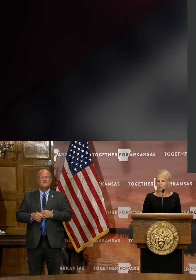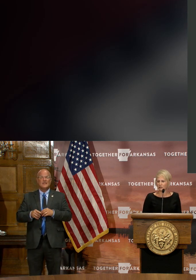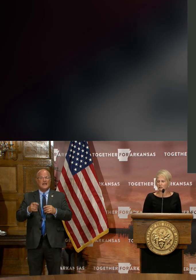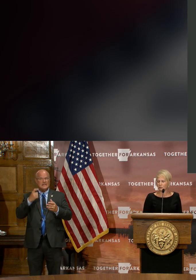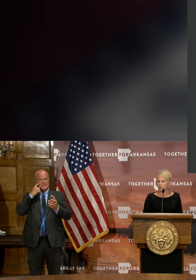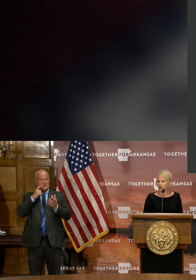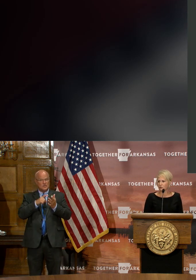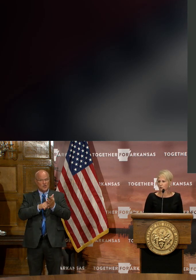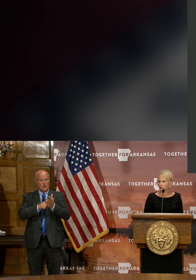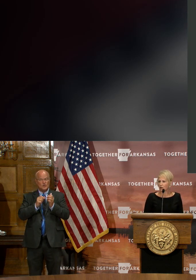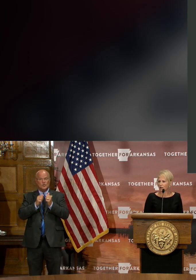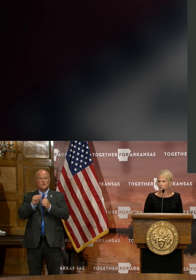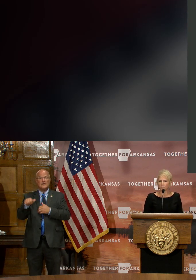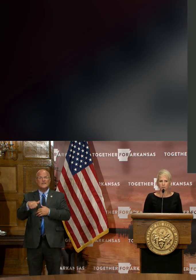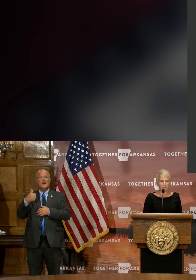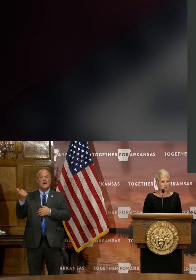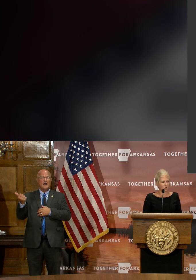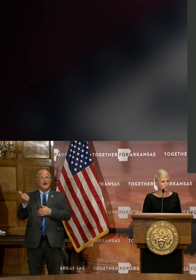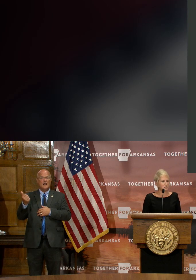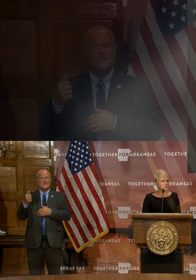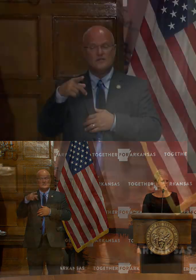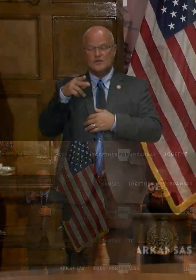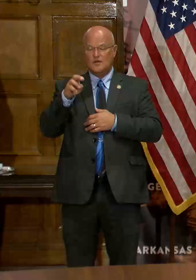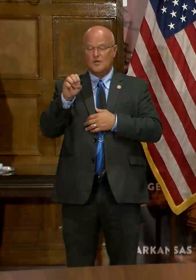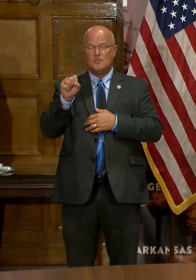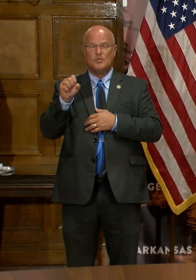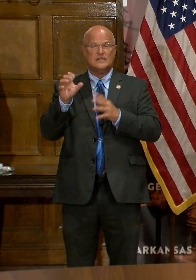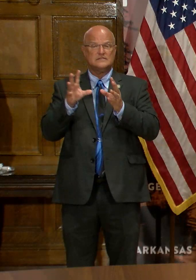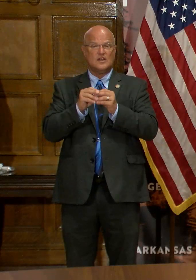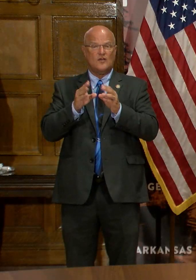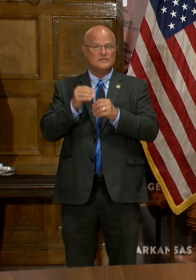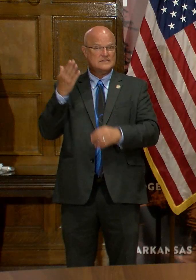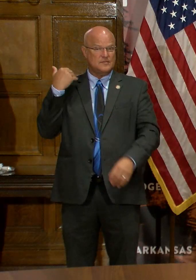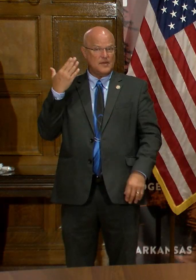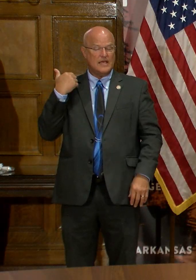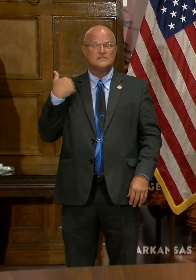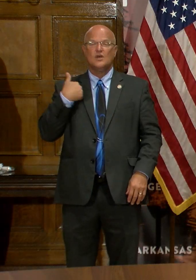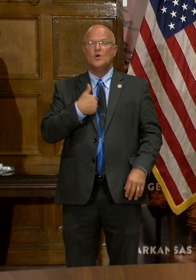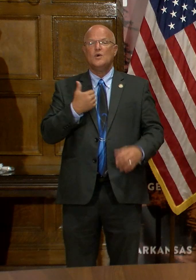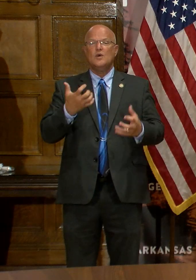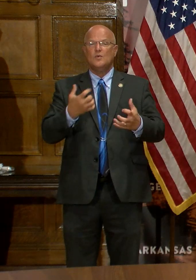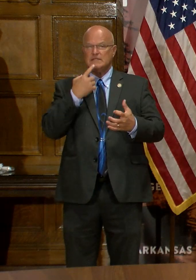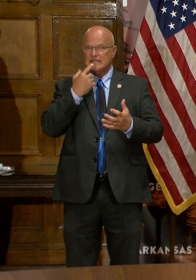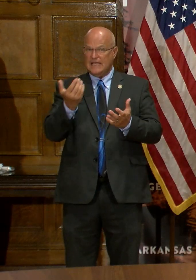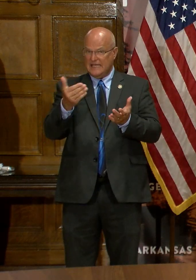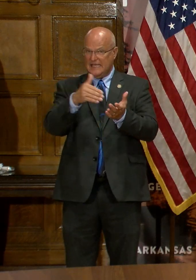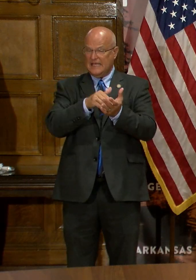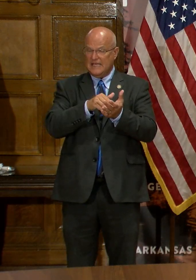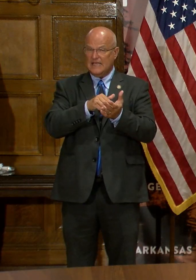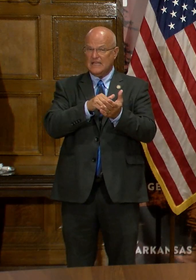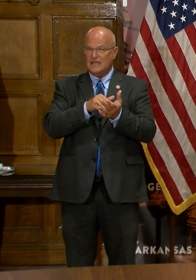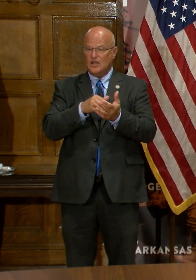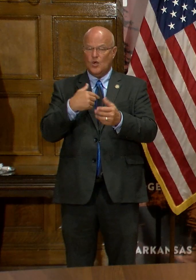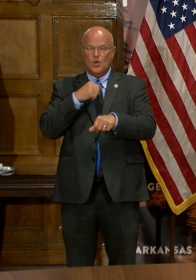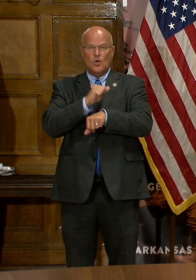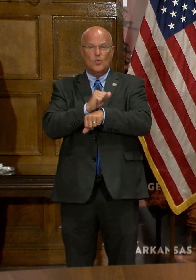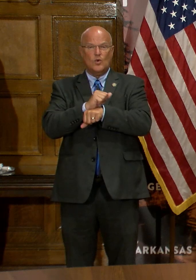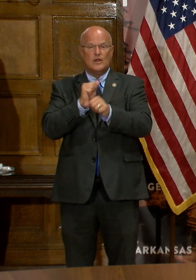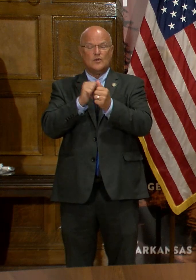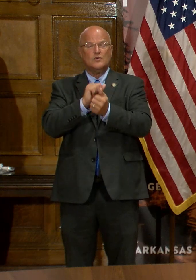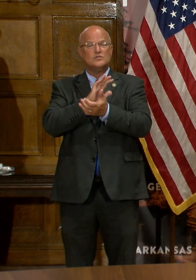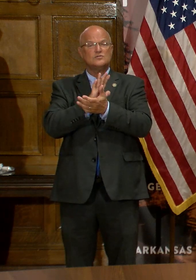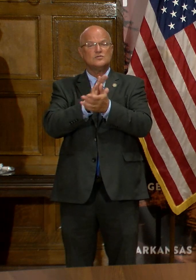As noted in other press conferences, we want to reiterate that we are working with districts